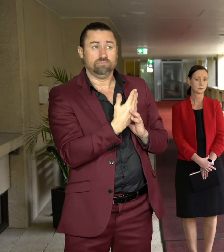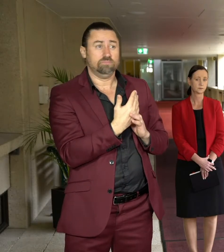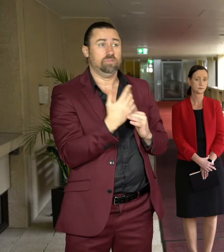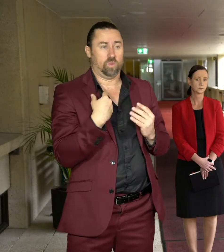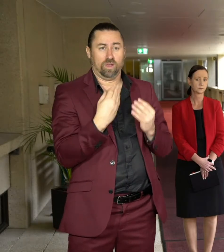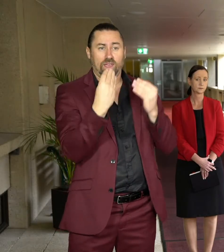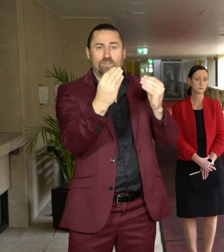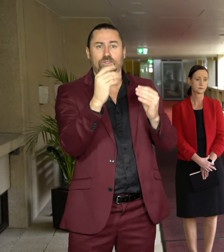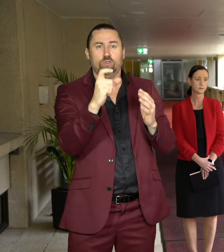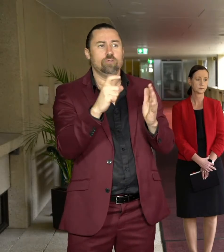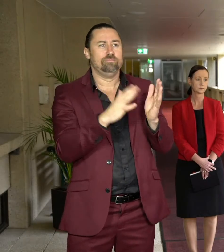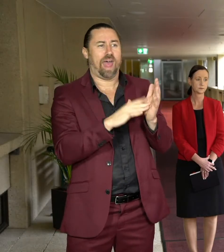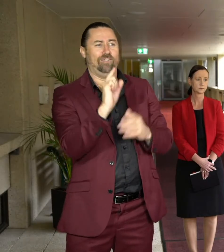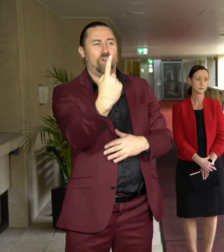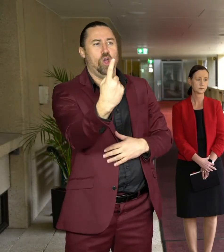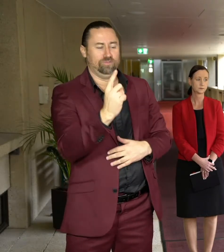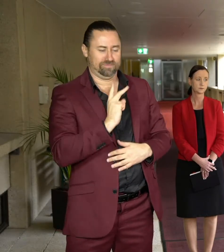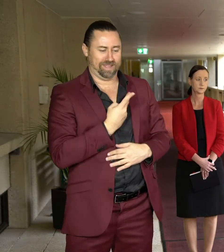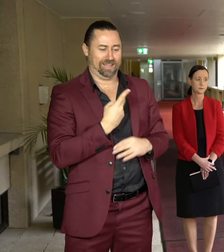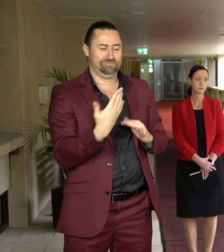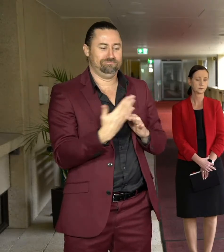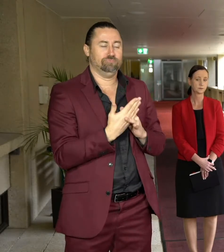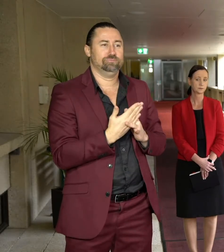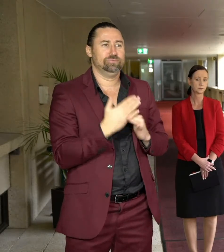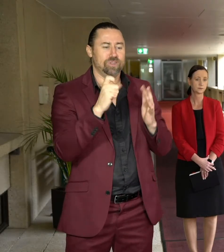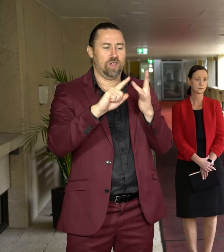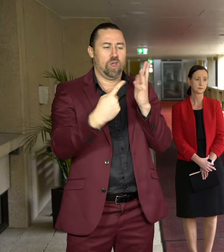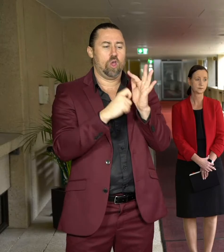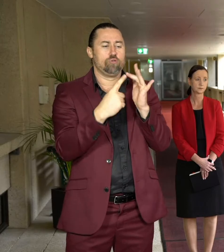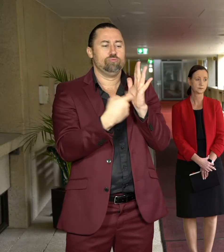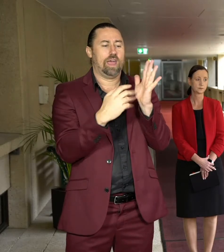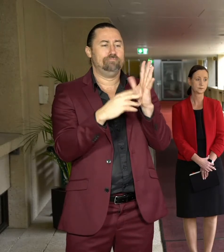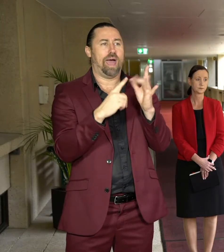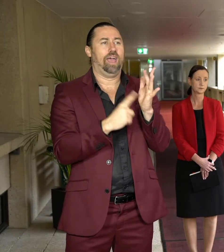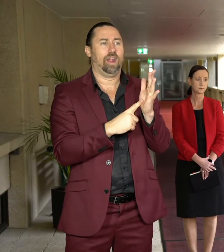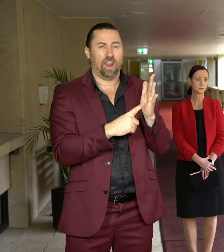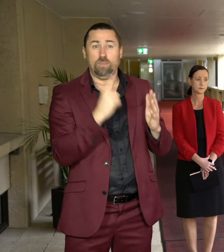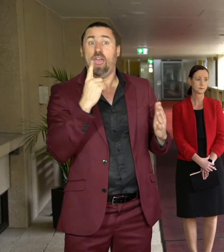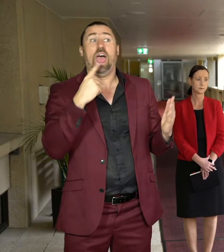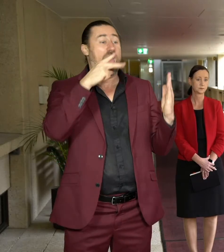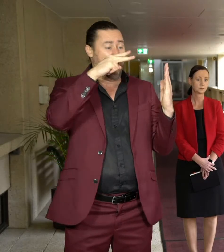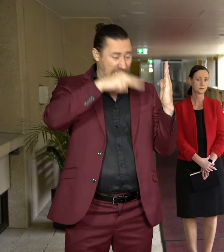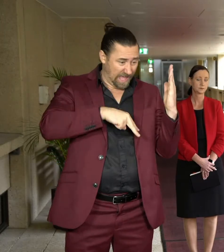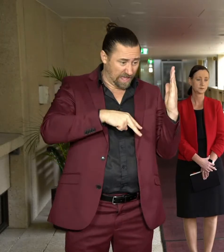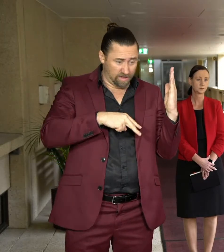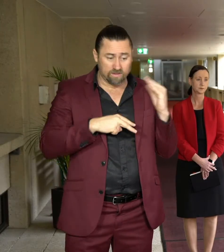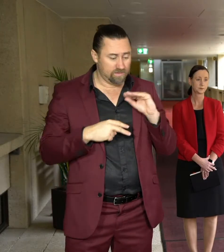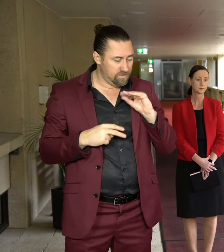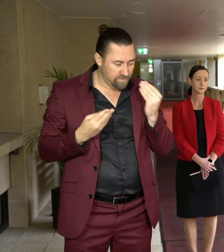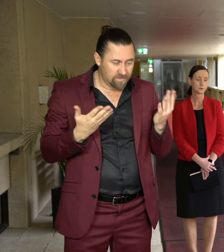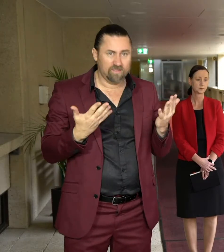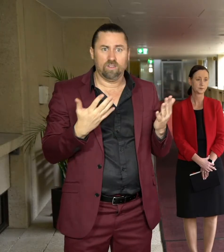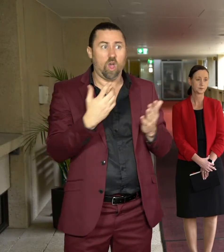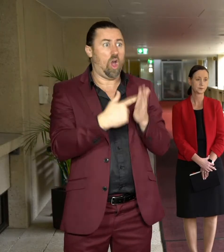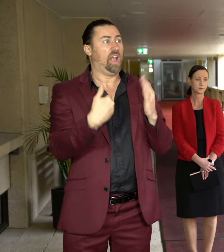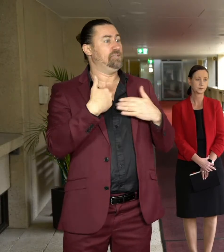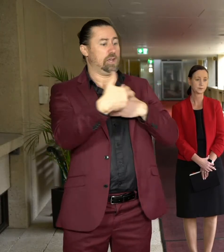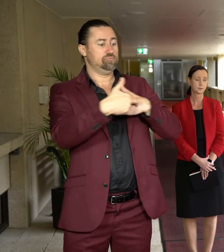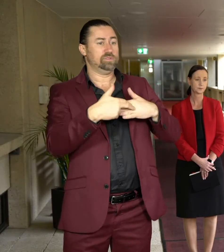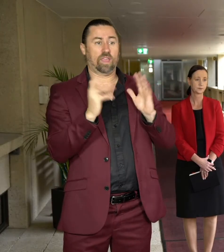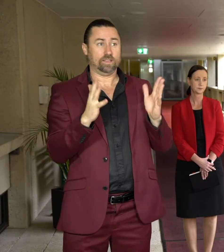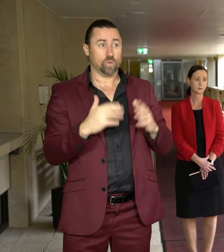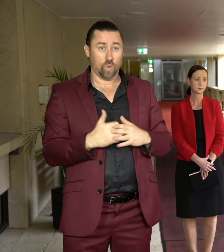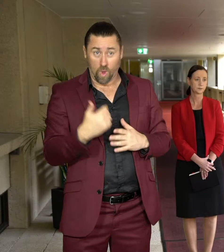Mail. The only detail in the letter is an address. And I'd just note that when Queensland provided